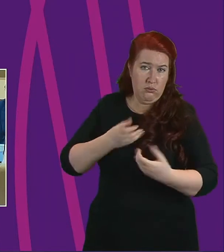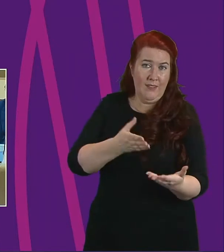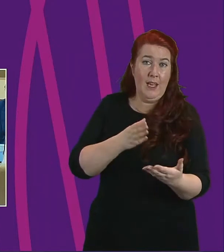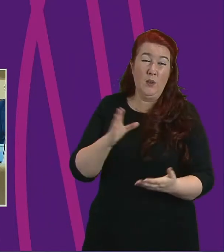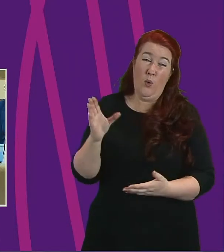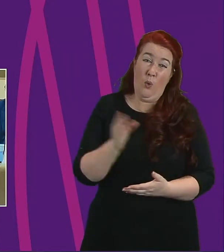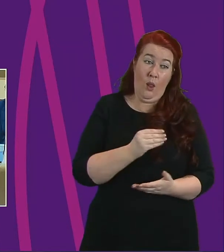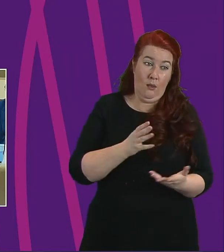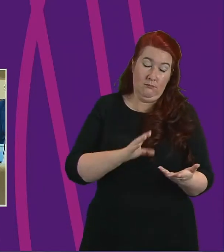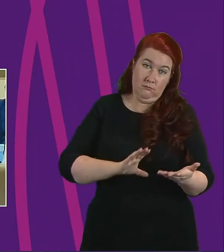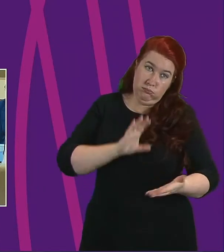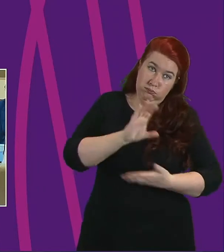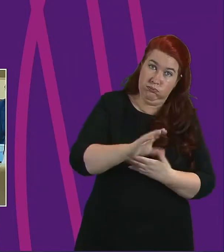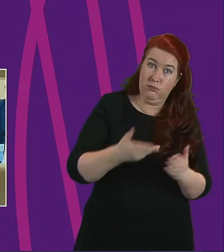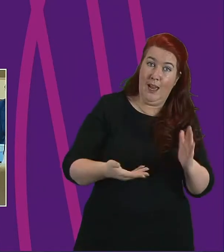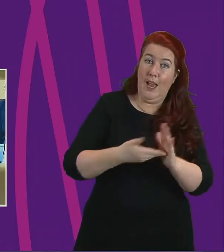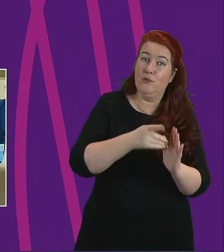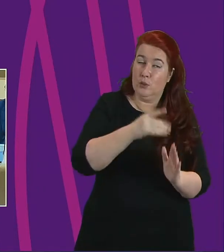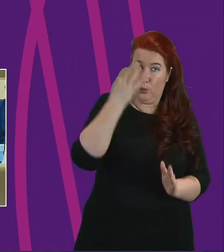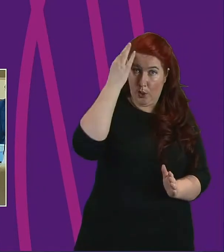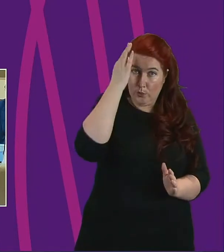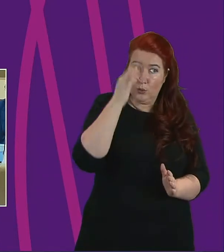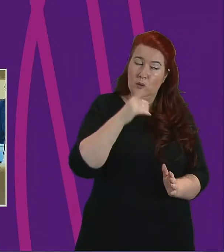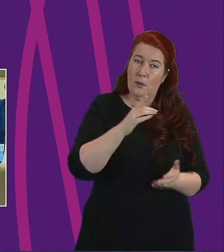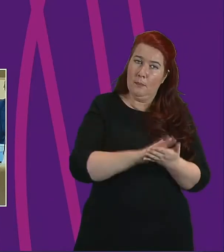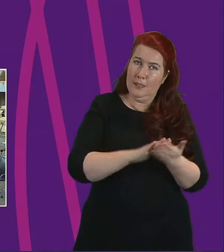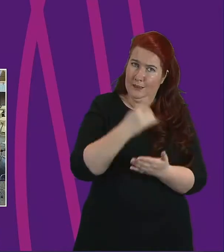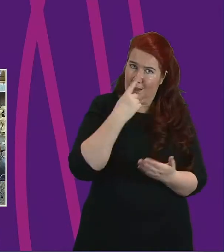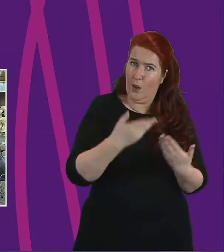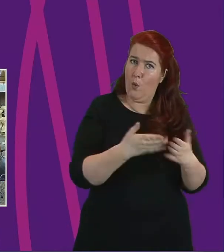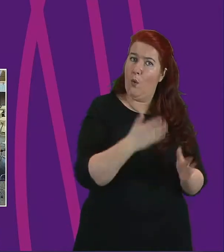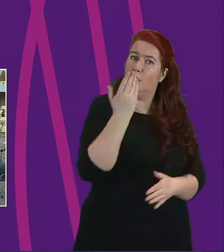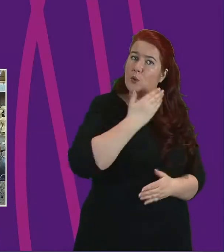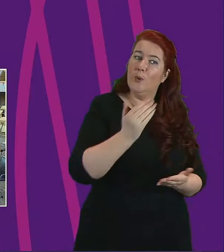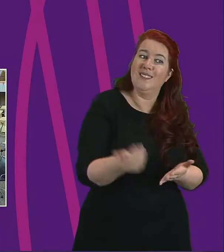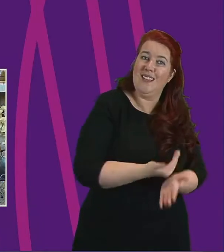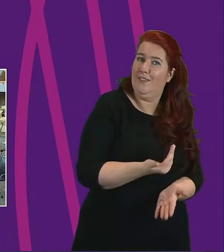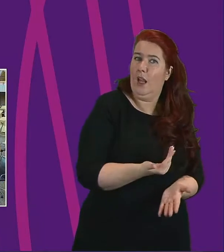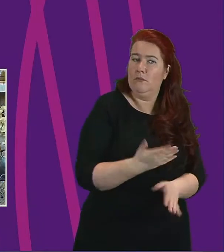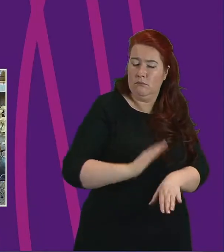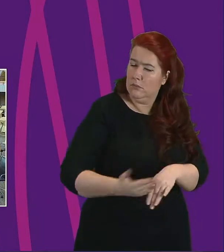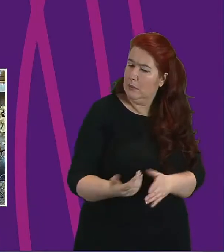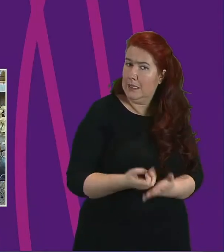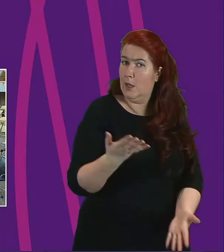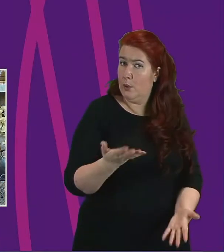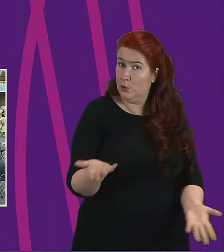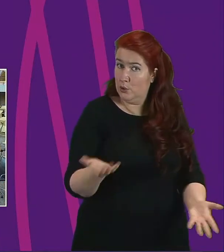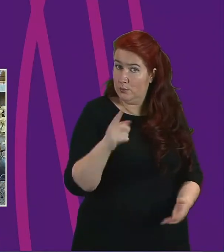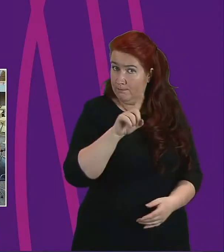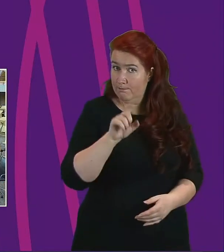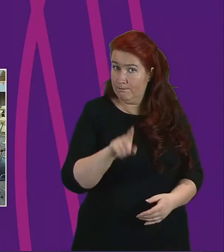reopen our schools safely, whatever that takes? John Swinney.